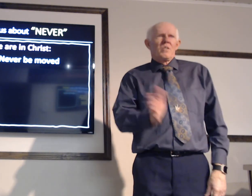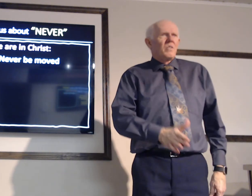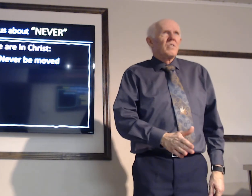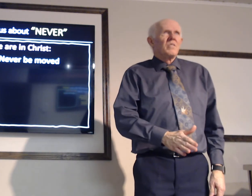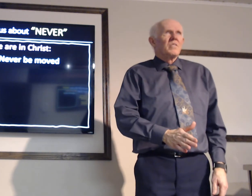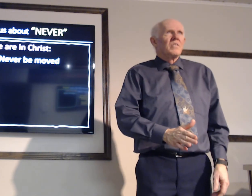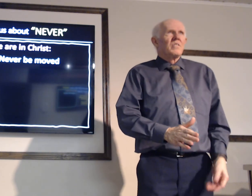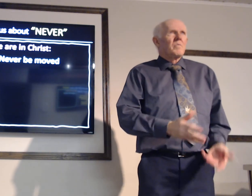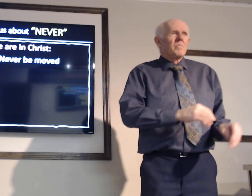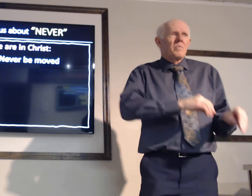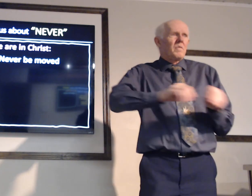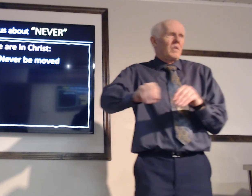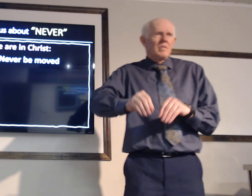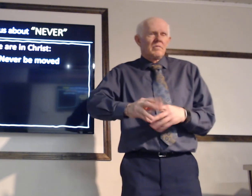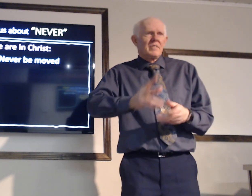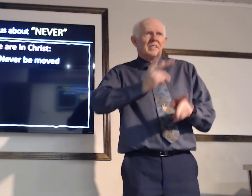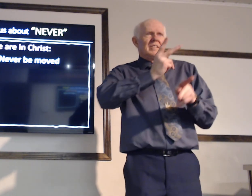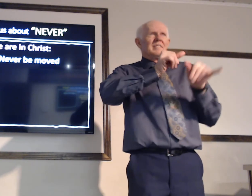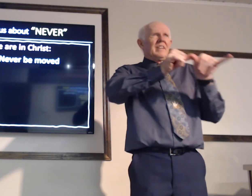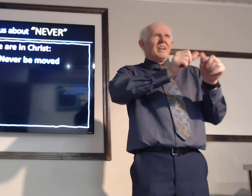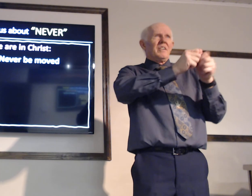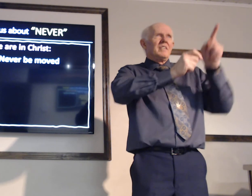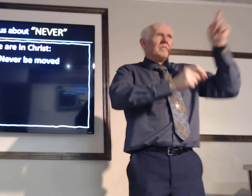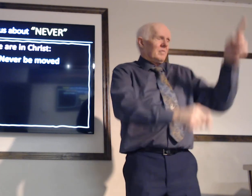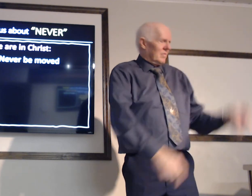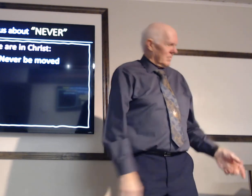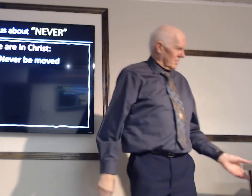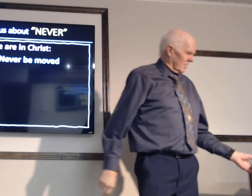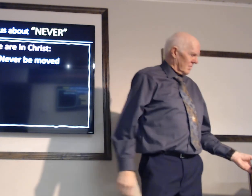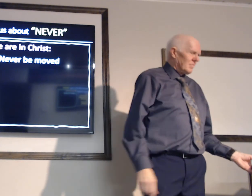He never kicks us out. We stay with him.